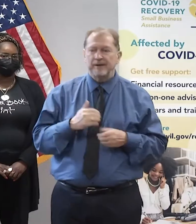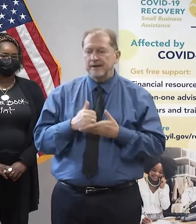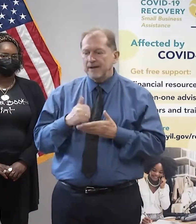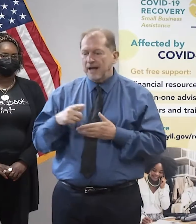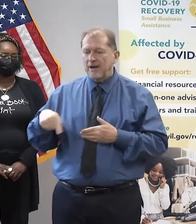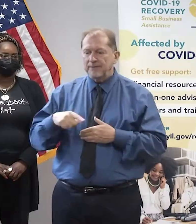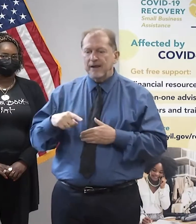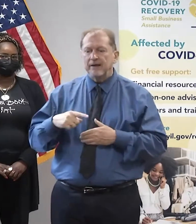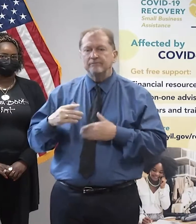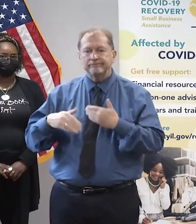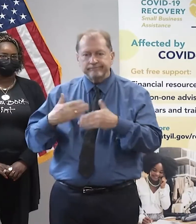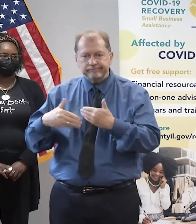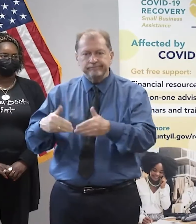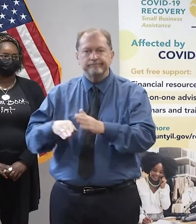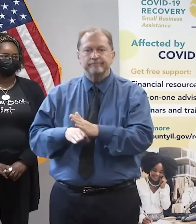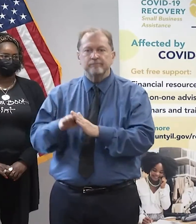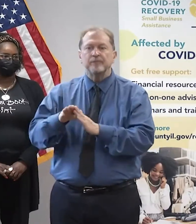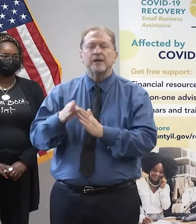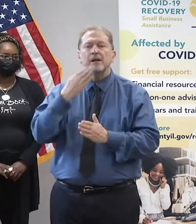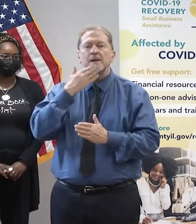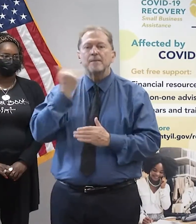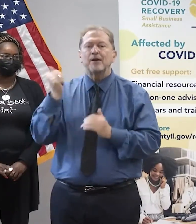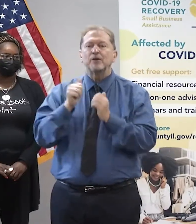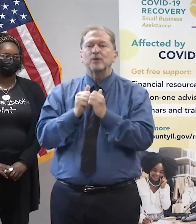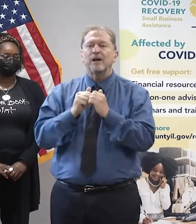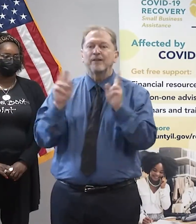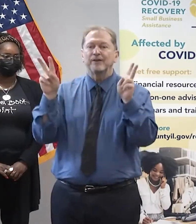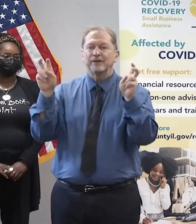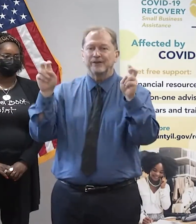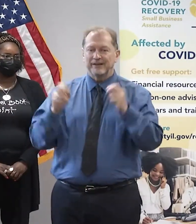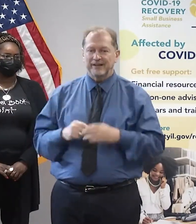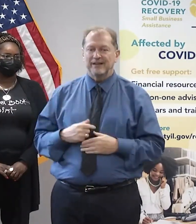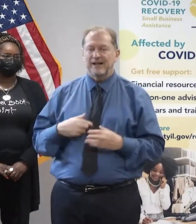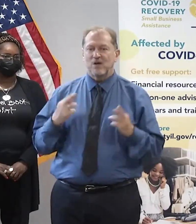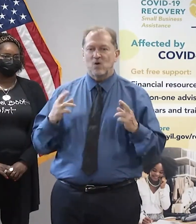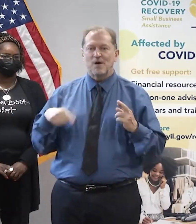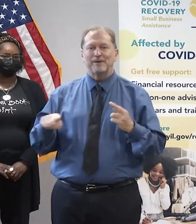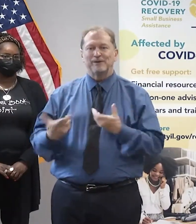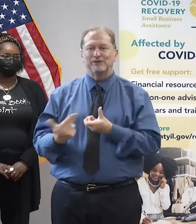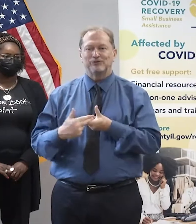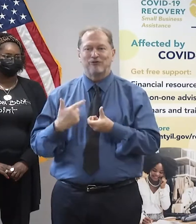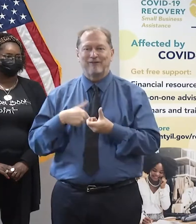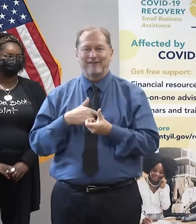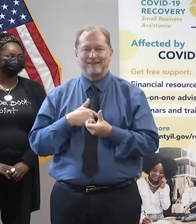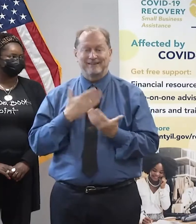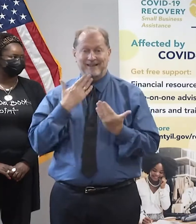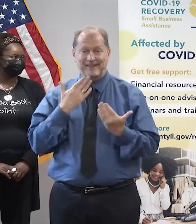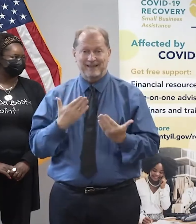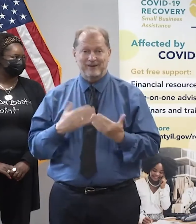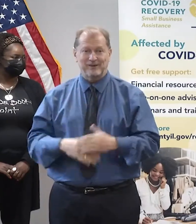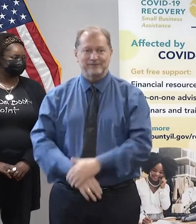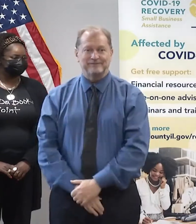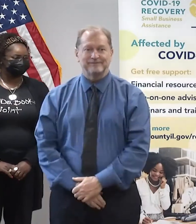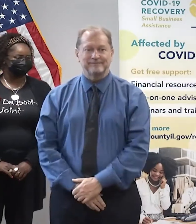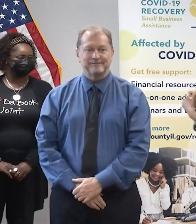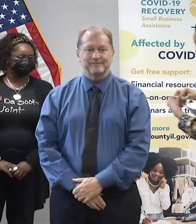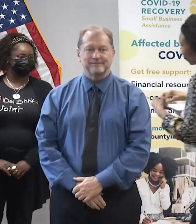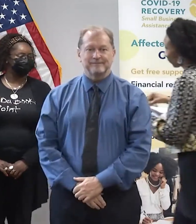voices. Let's be better together, and I hope you will join us. Thanks so much.